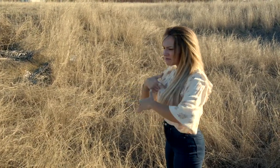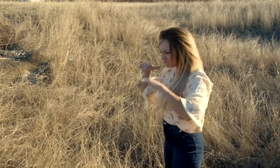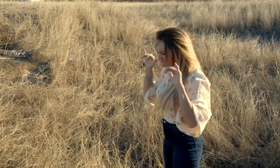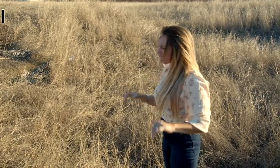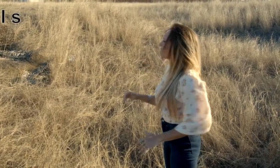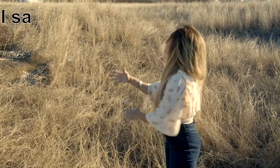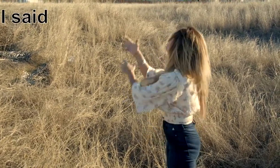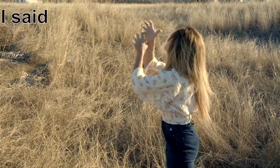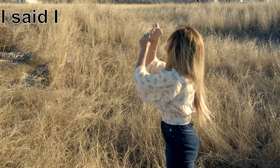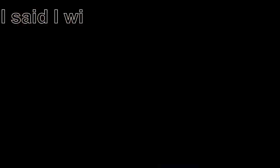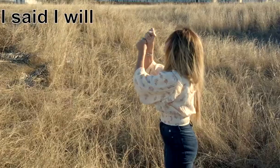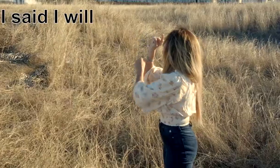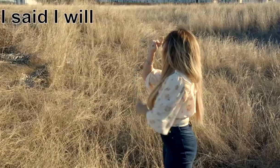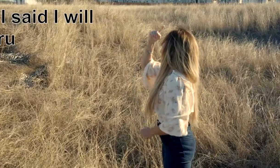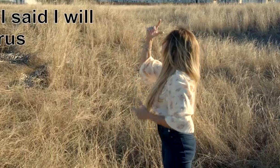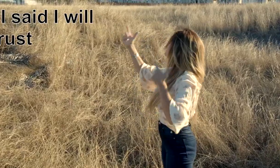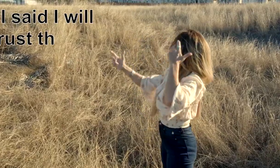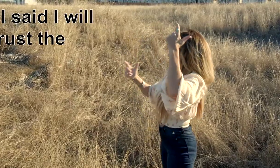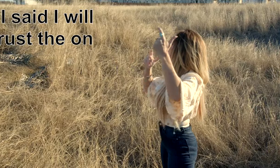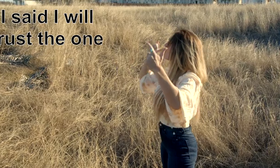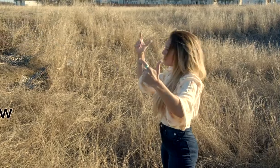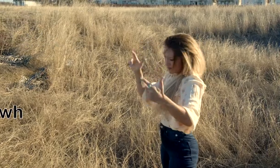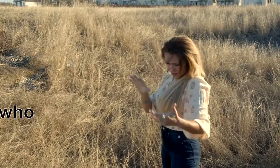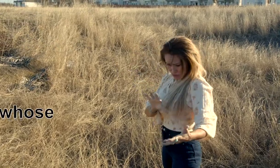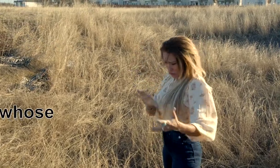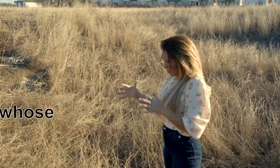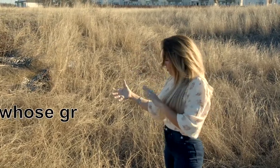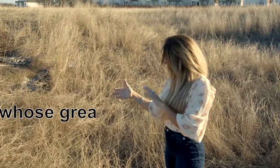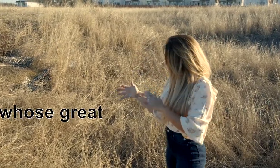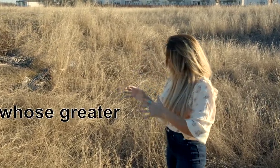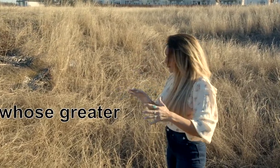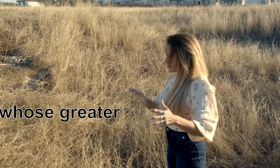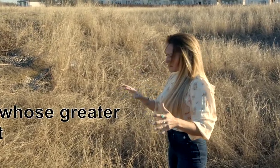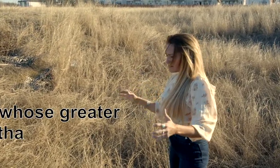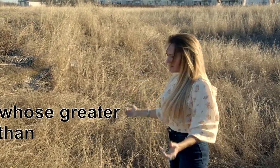Said I will trust the one who is greater than the storm.